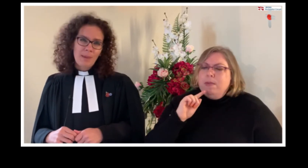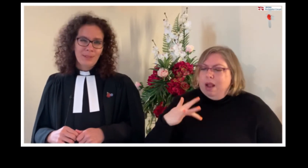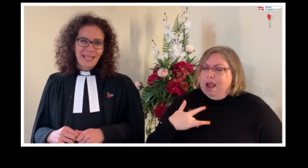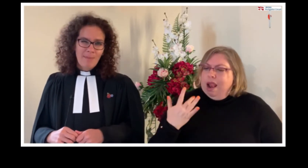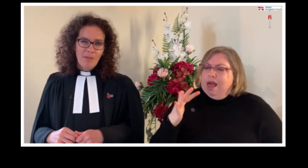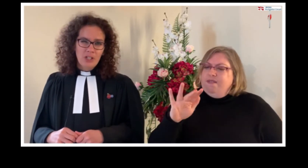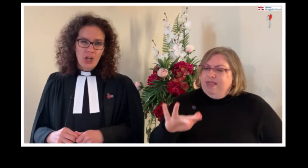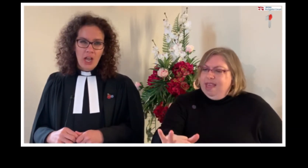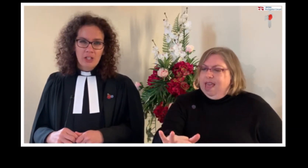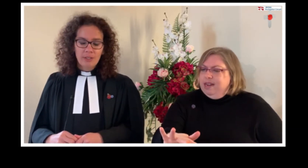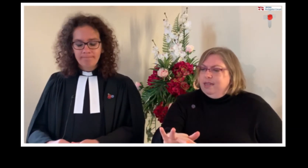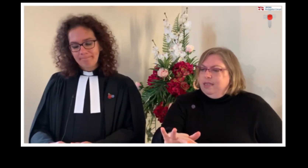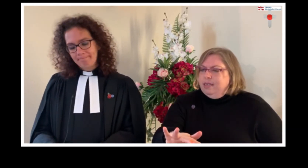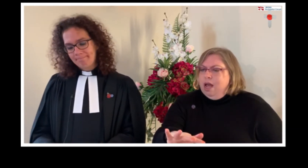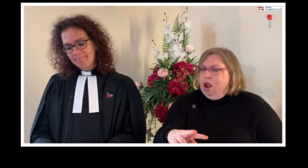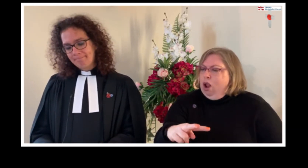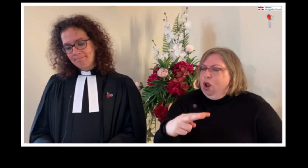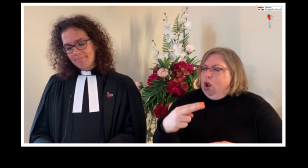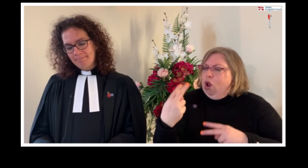What will people say about the church,